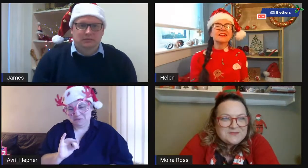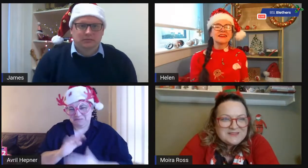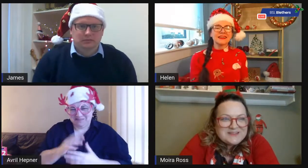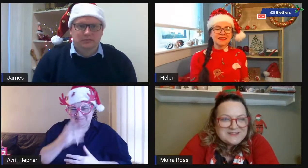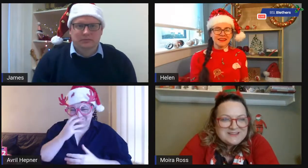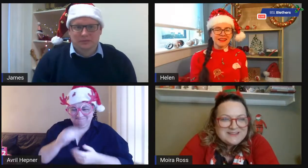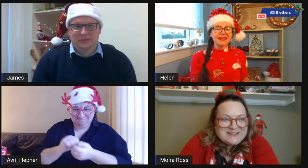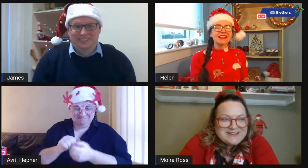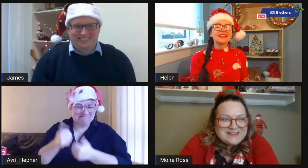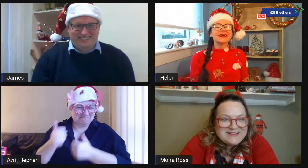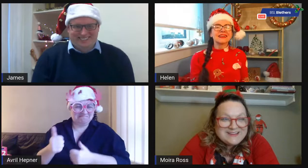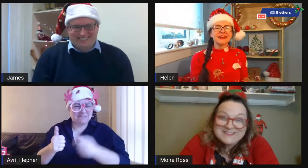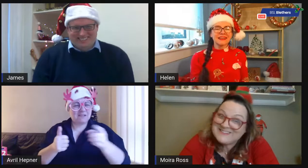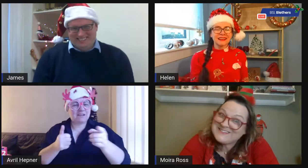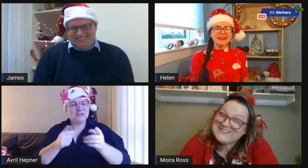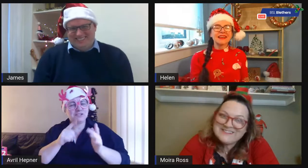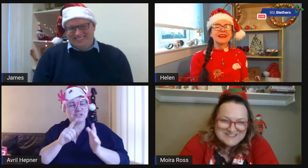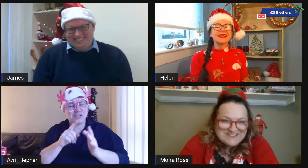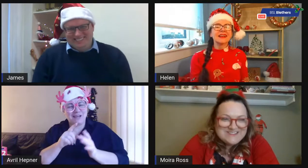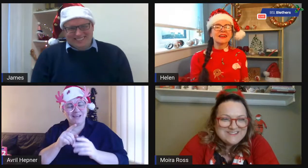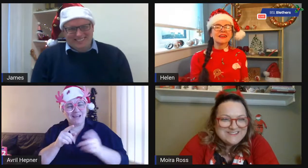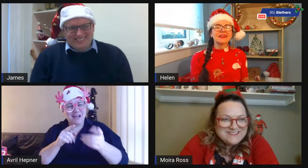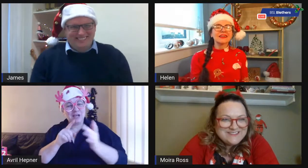So that's how you appoint your dishwasher. Nice, nice.